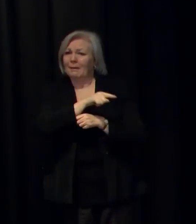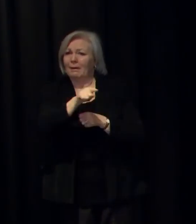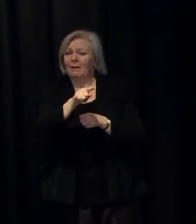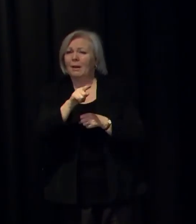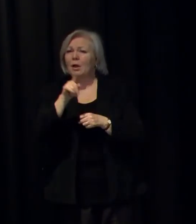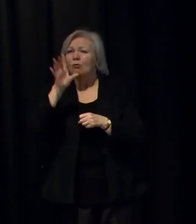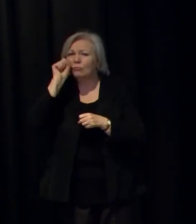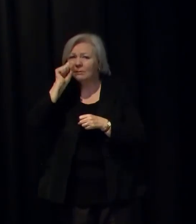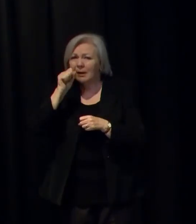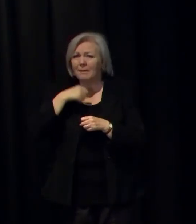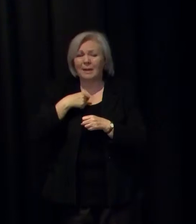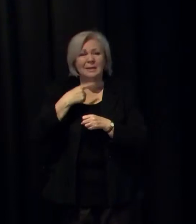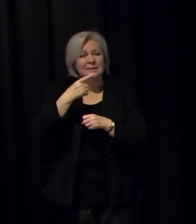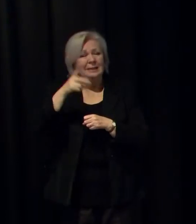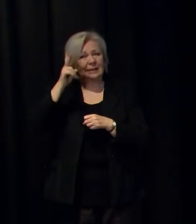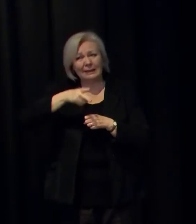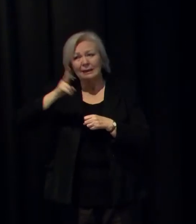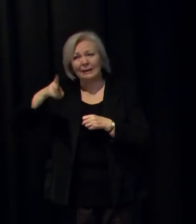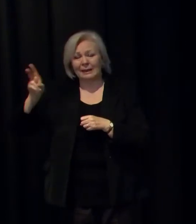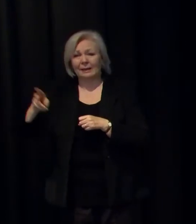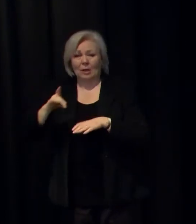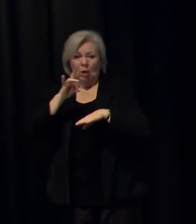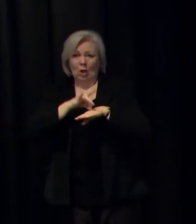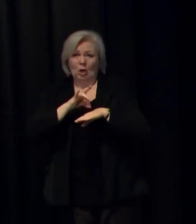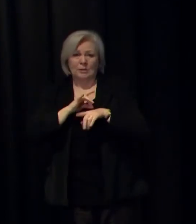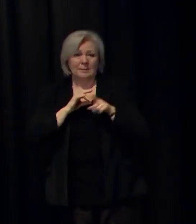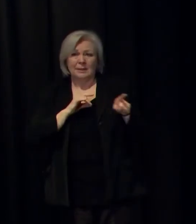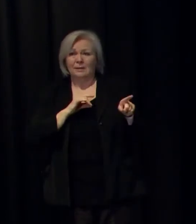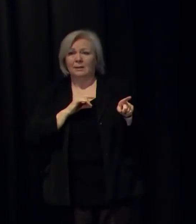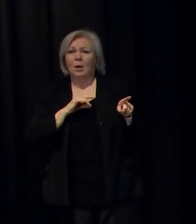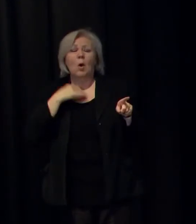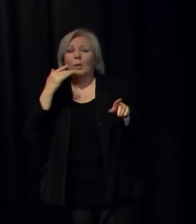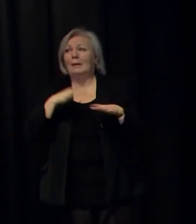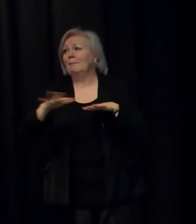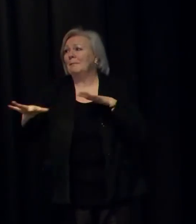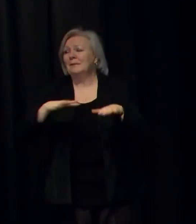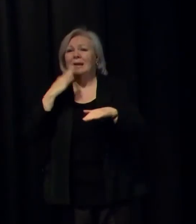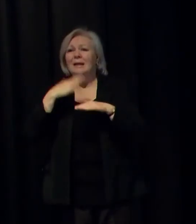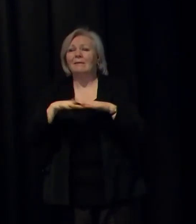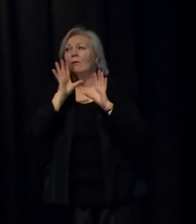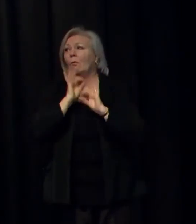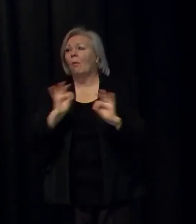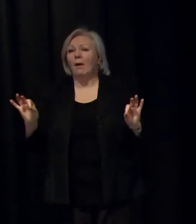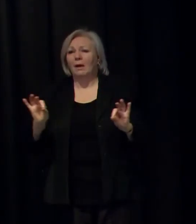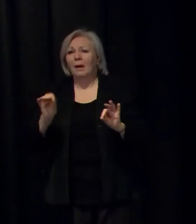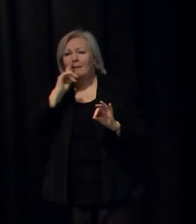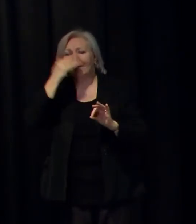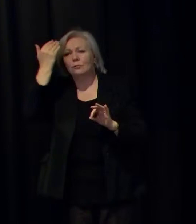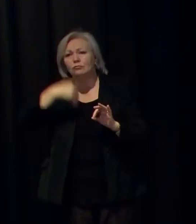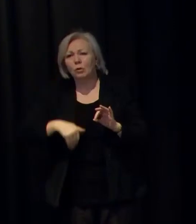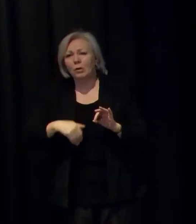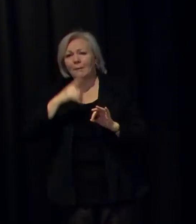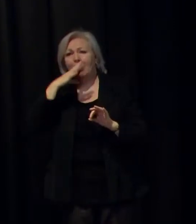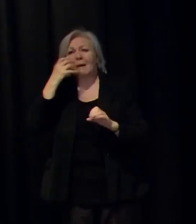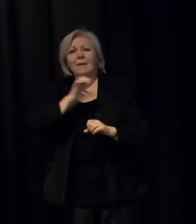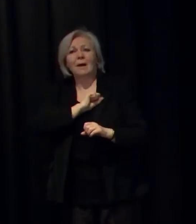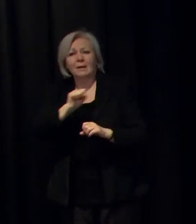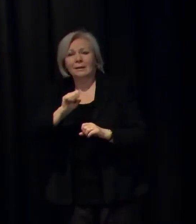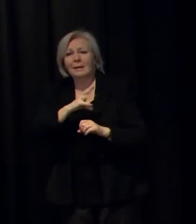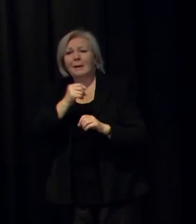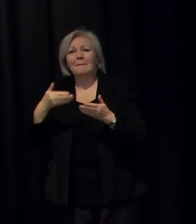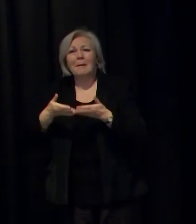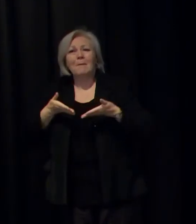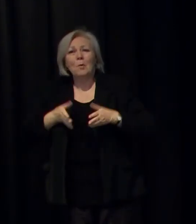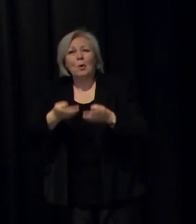just remind people that the hospital system is busy on any day. Strokes, heart attacks, premature